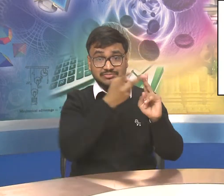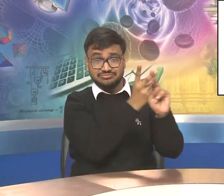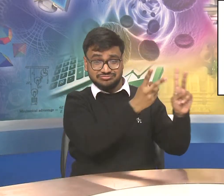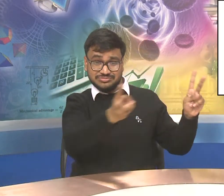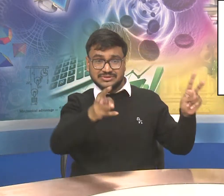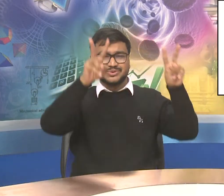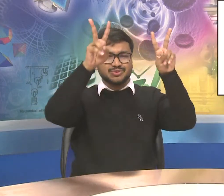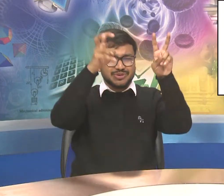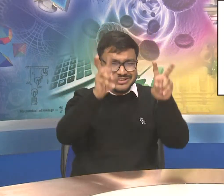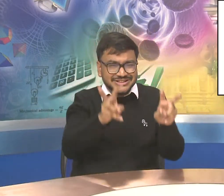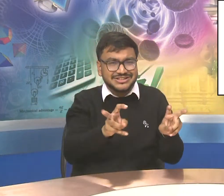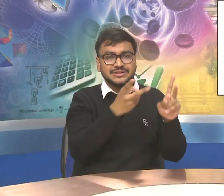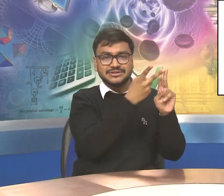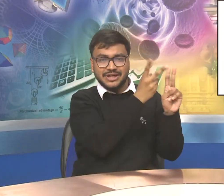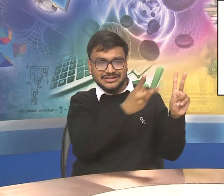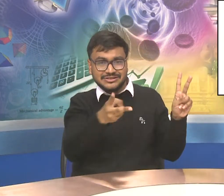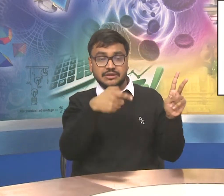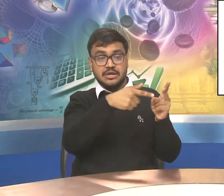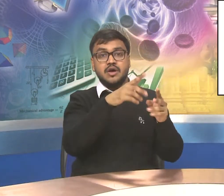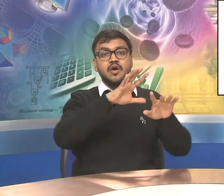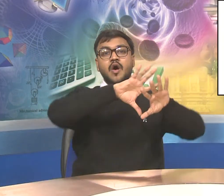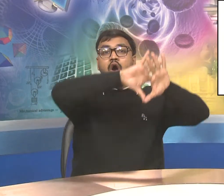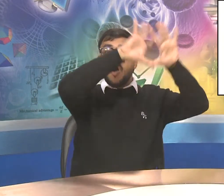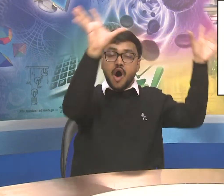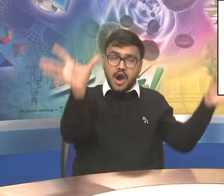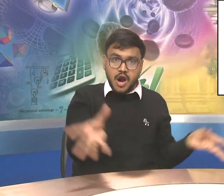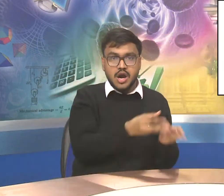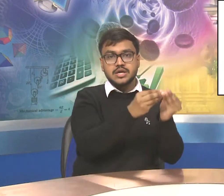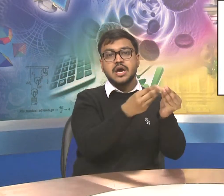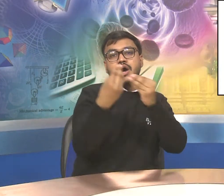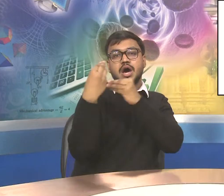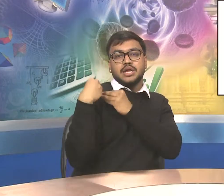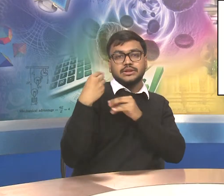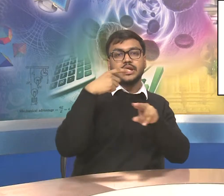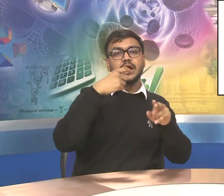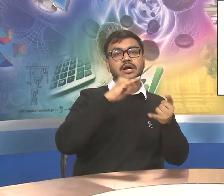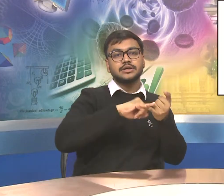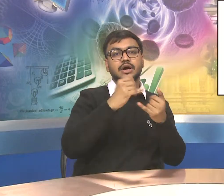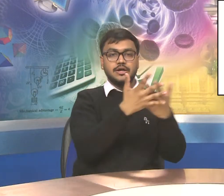It is also known as passive information services